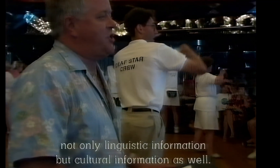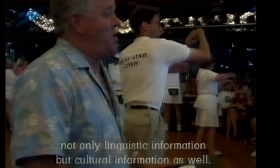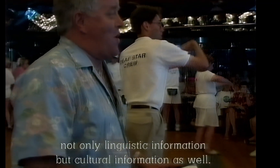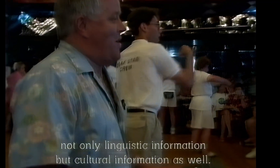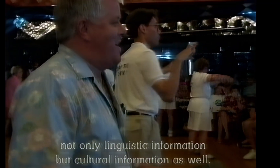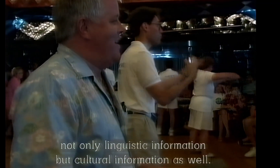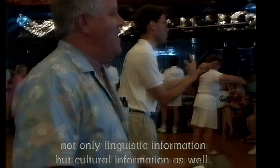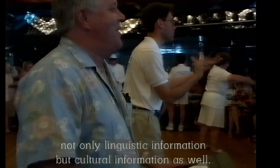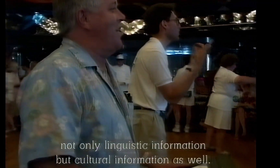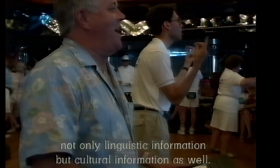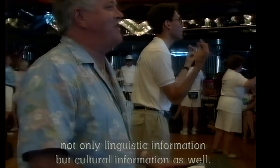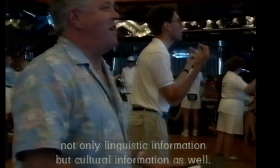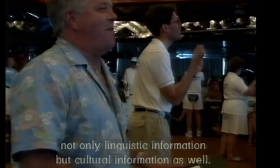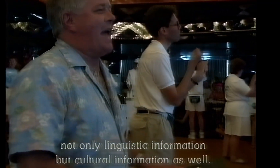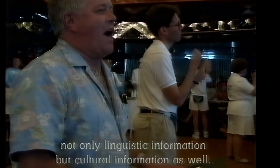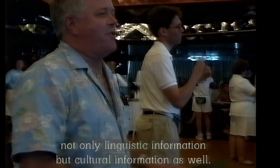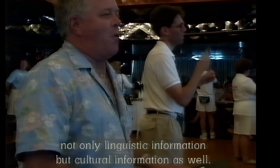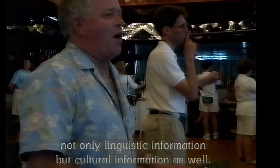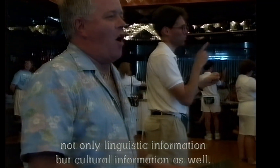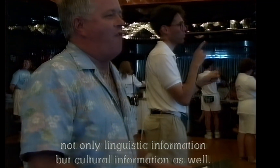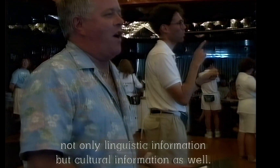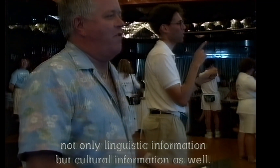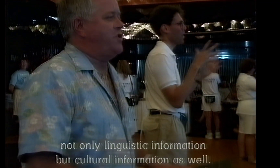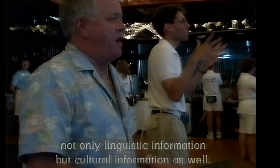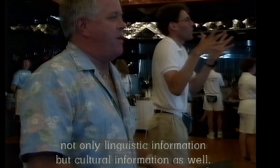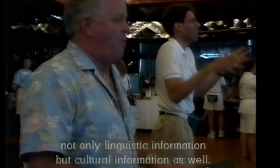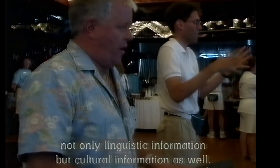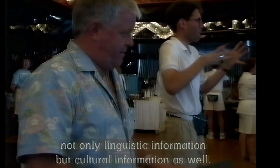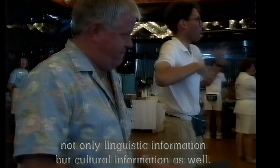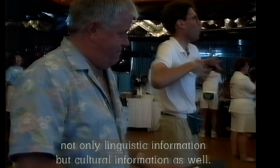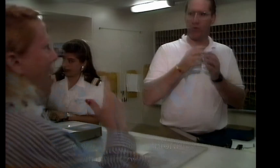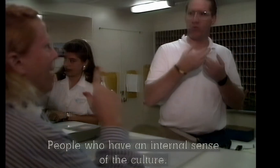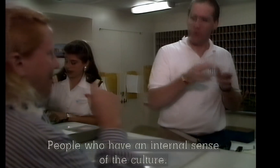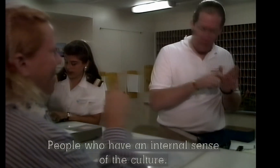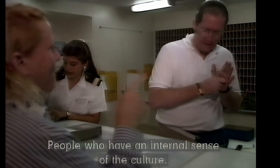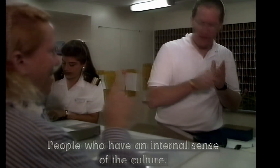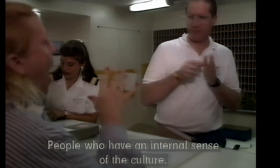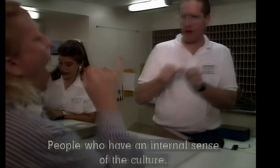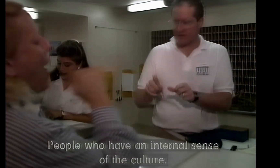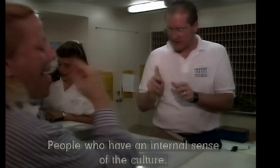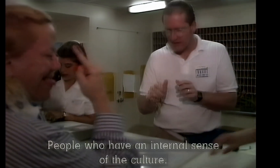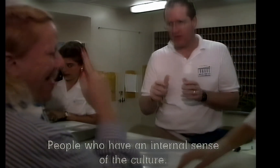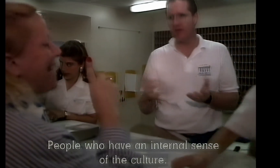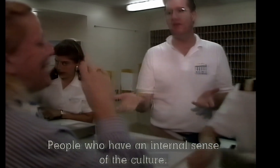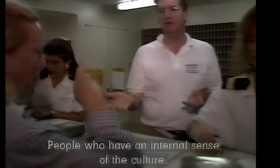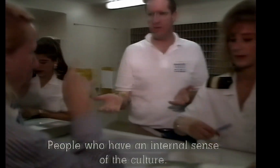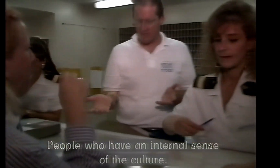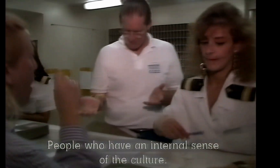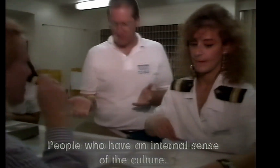linguistic information, but cultural information as well. Those are the kind of people who have an internal sense of the culture.